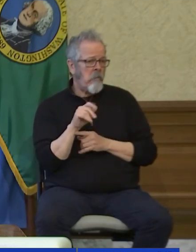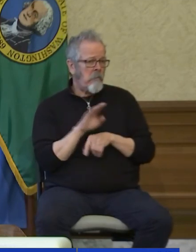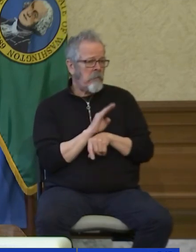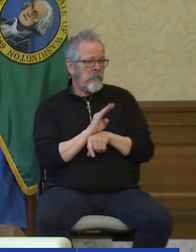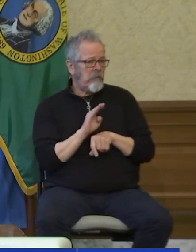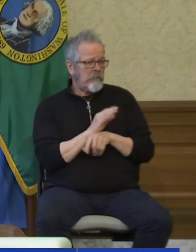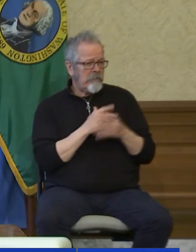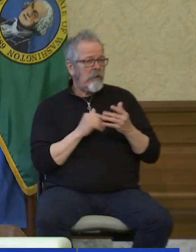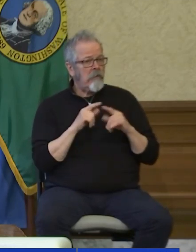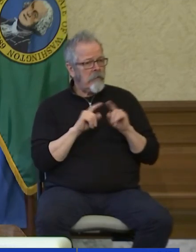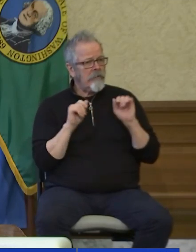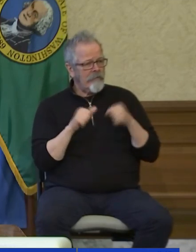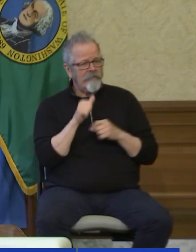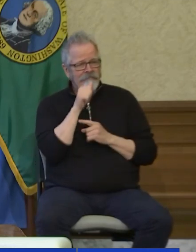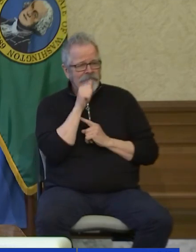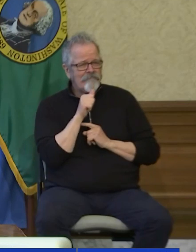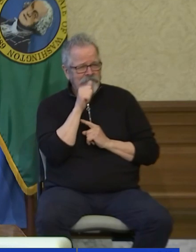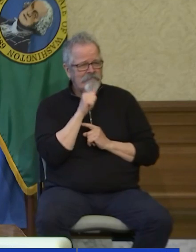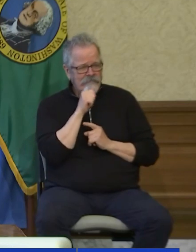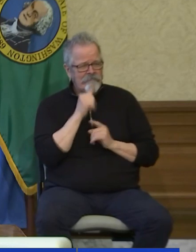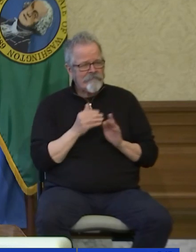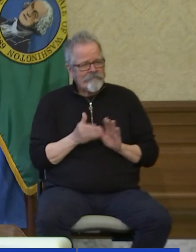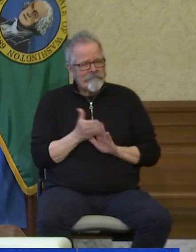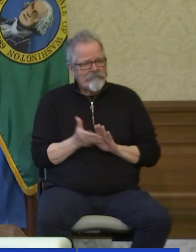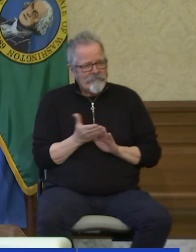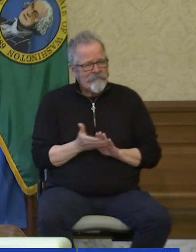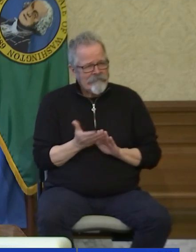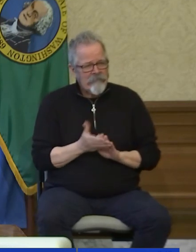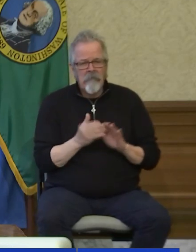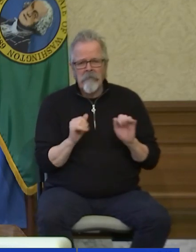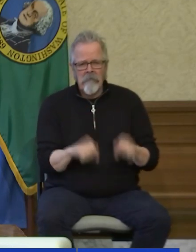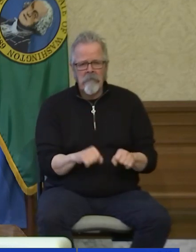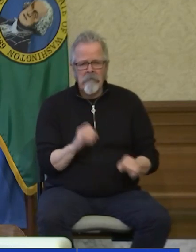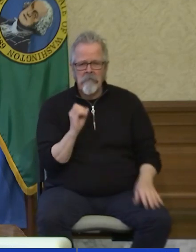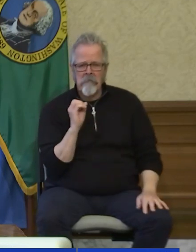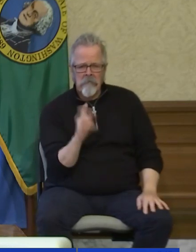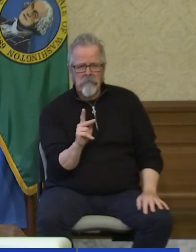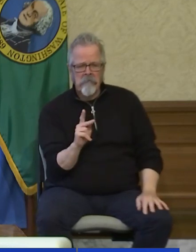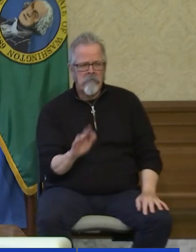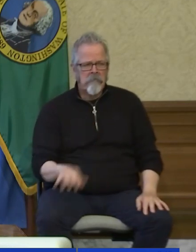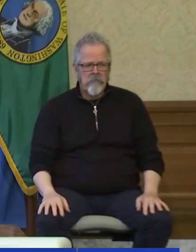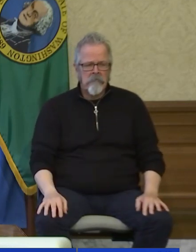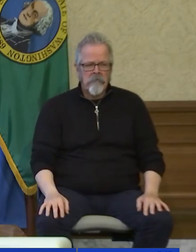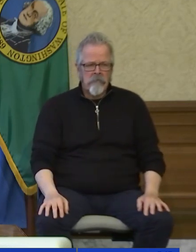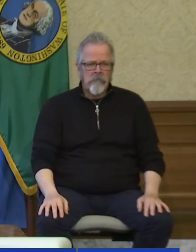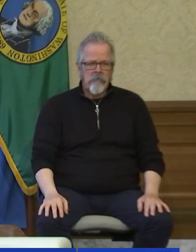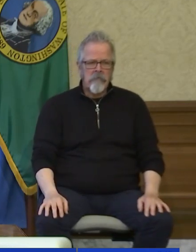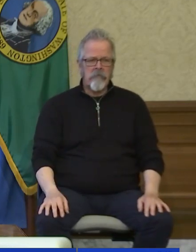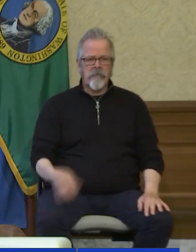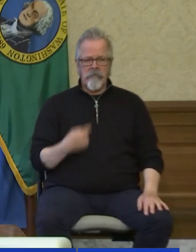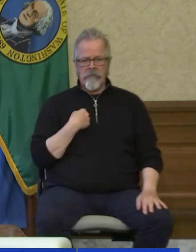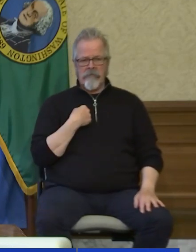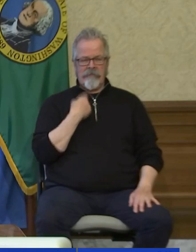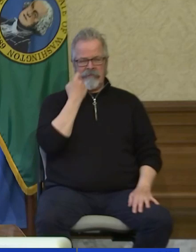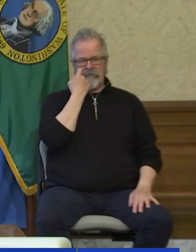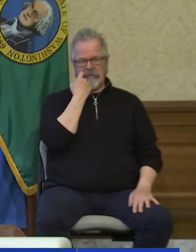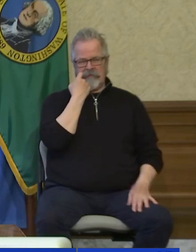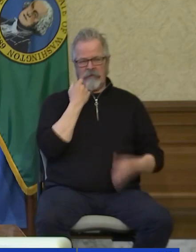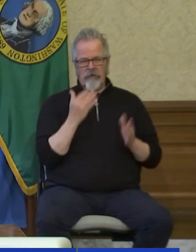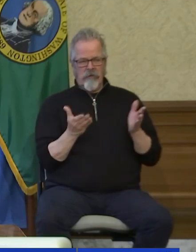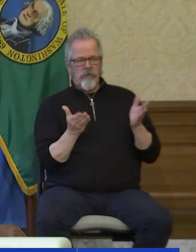we will watch this situation. I was talking to the CEO of Starbucks the other day, and they said that their kind